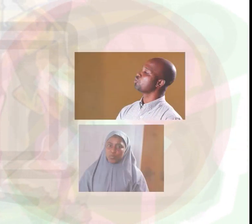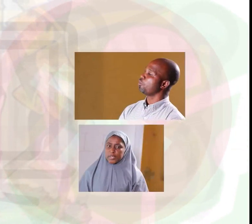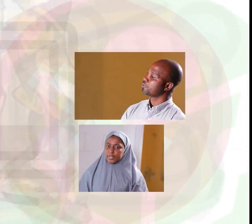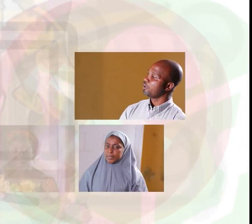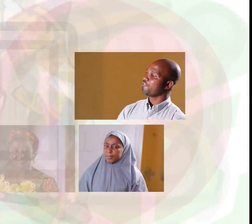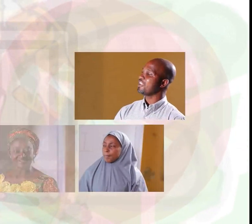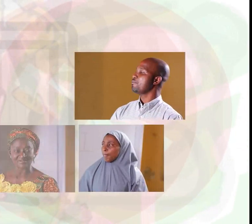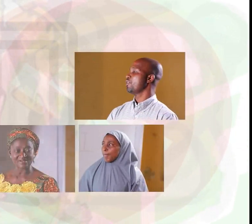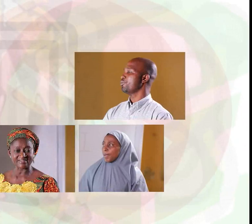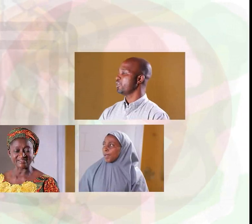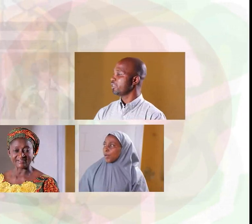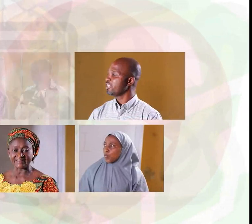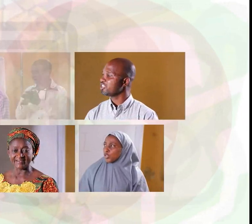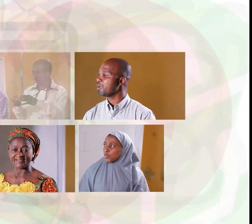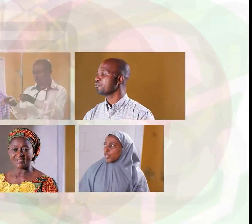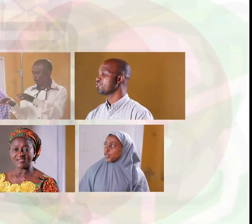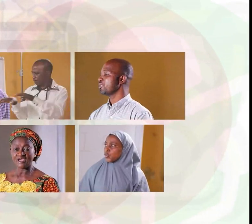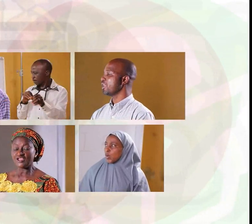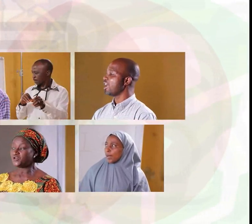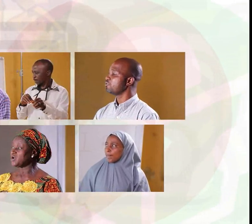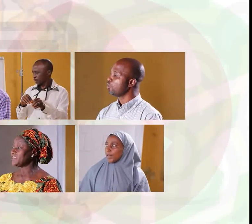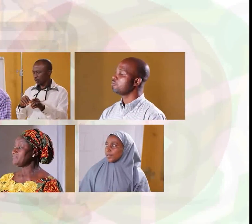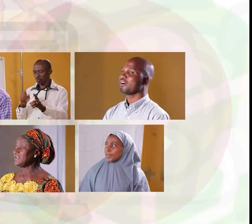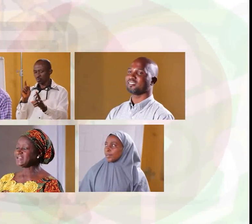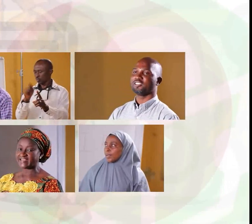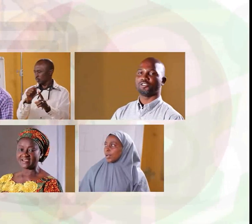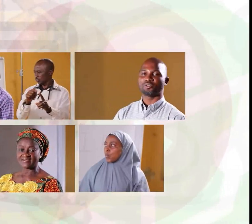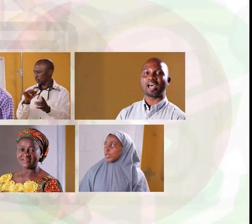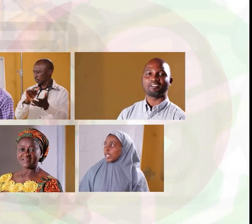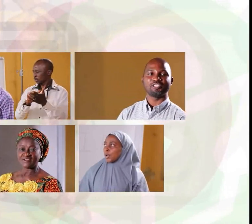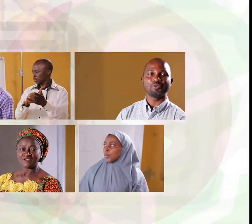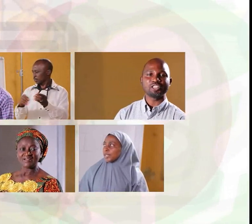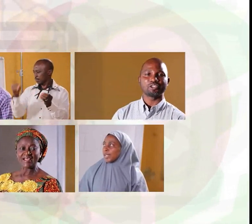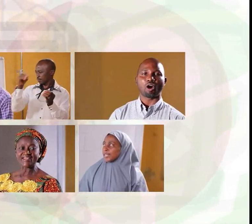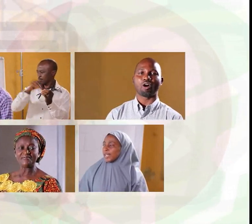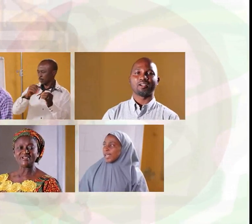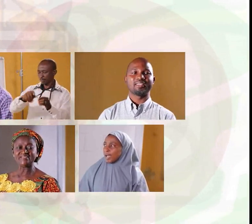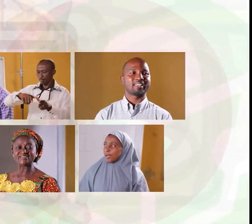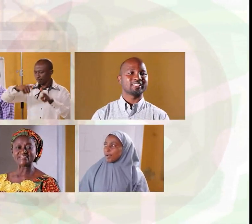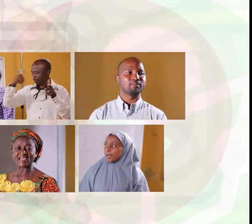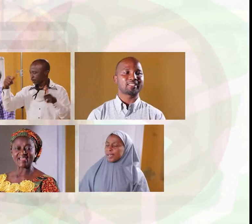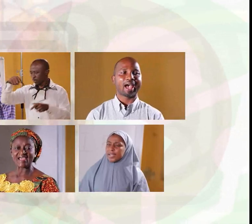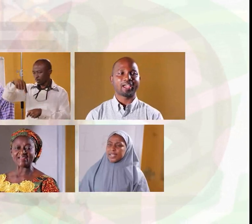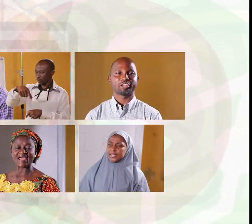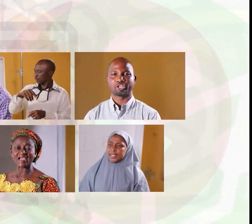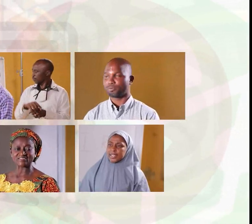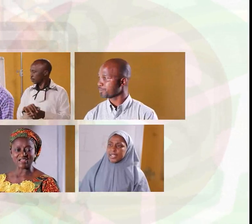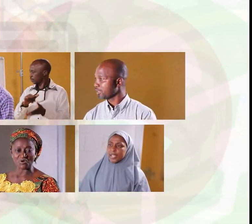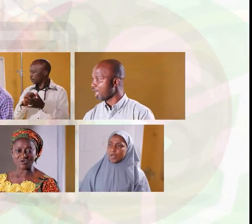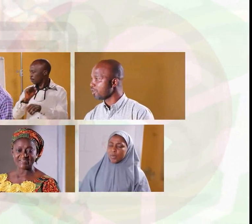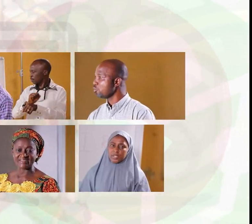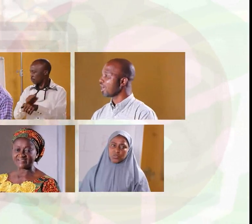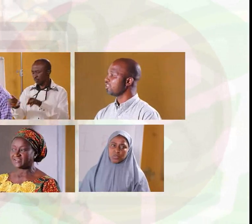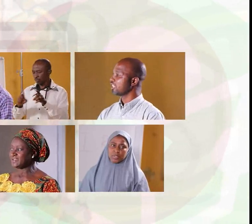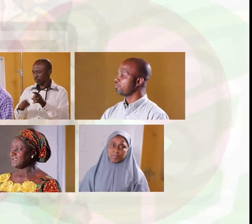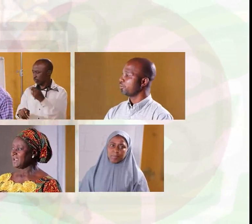to the next point. We should ensure whatever we see is clear. That means work is being